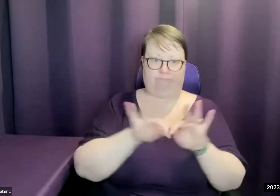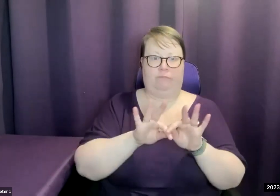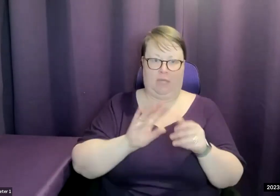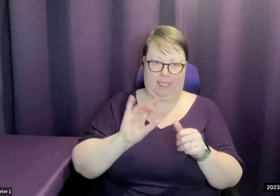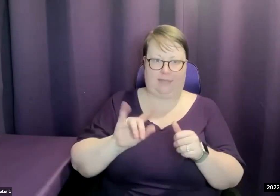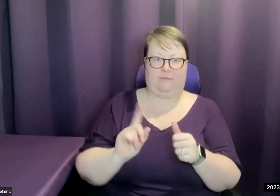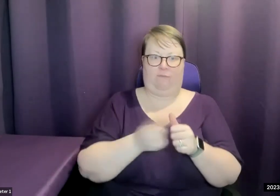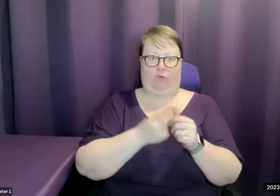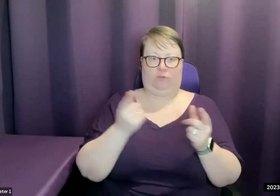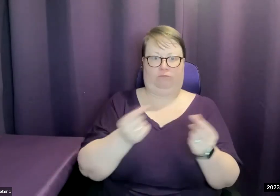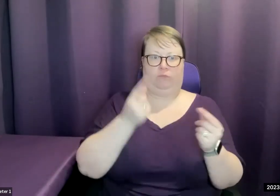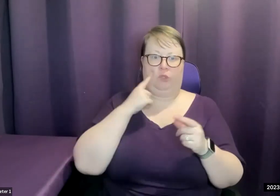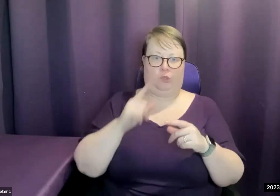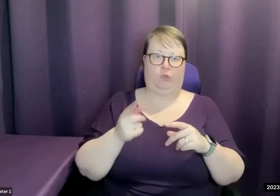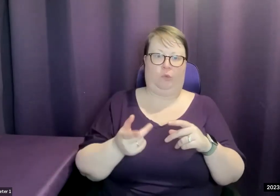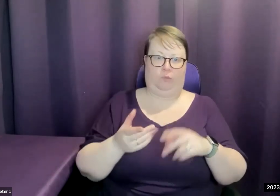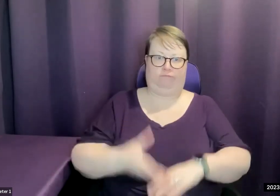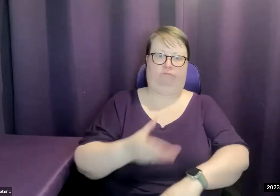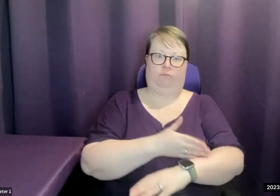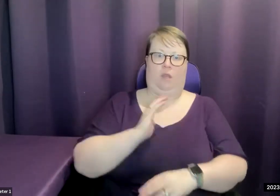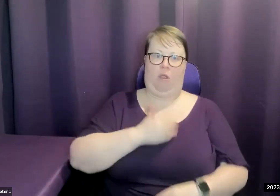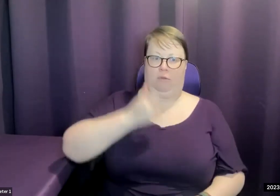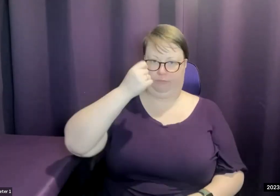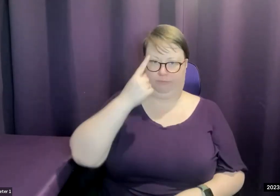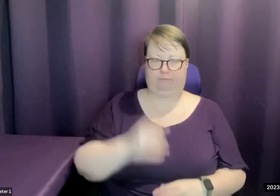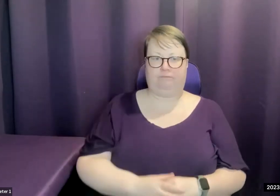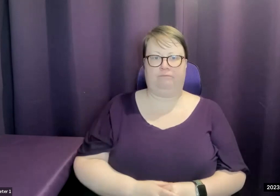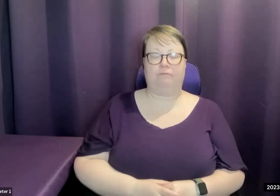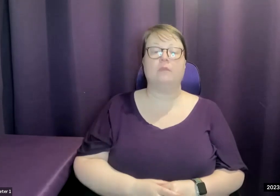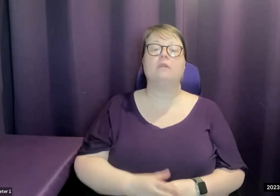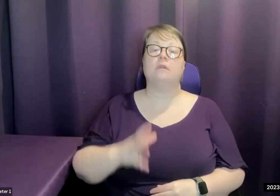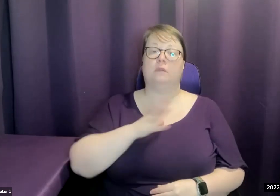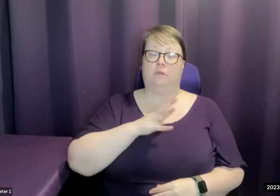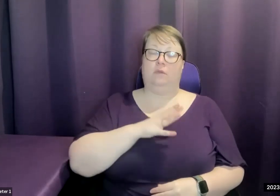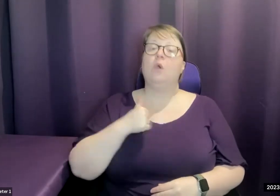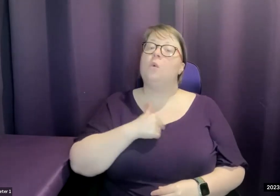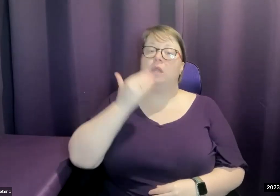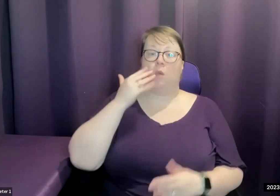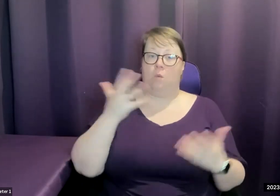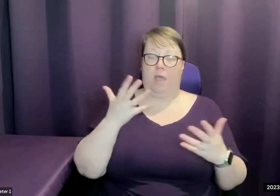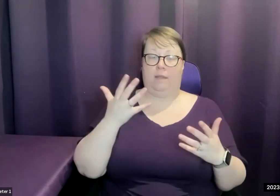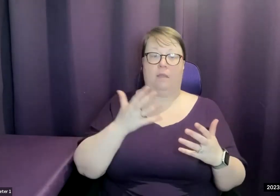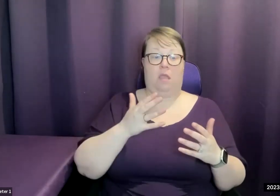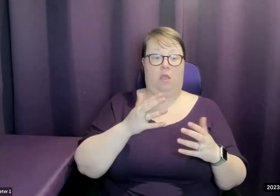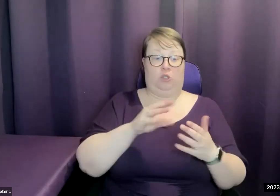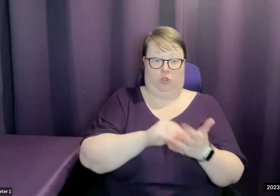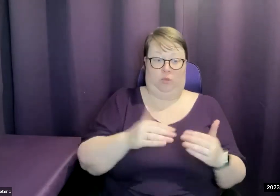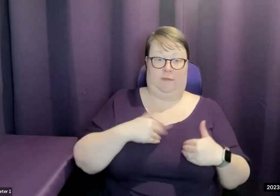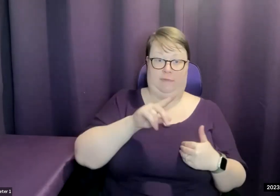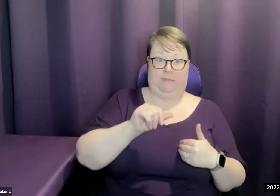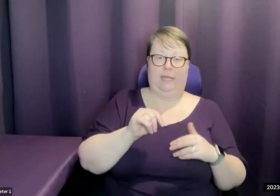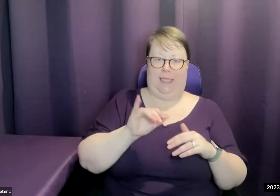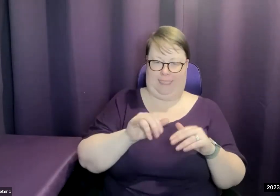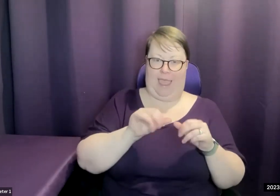So here's what we know. We know that the numbers of students with disabilities continue to climb. We know that even with these climbing numbers, there's